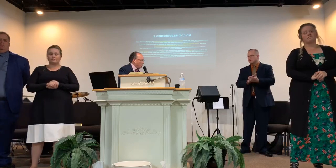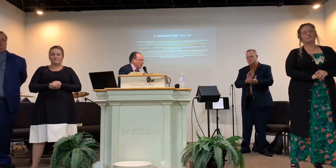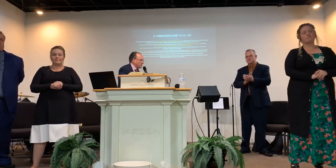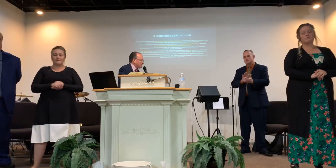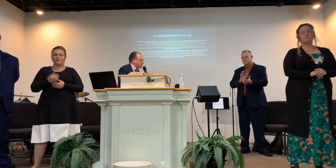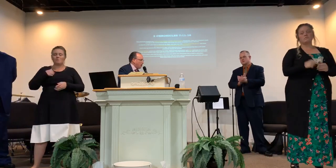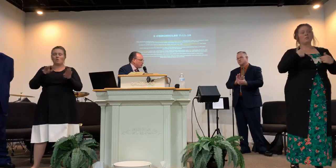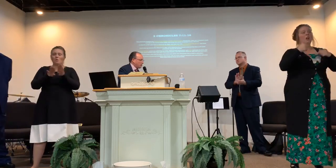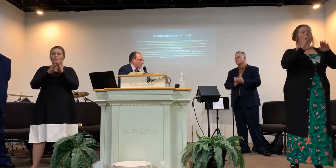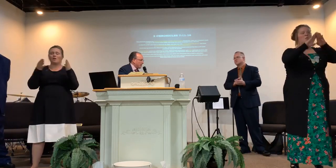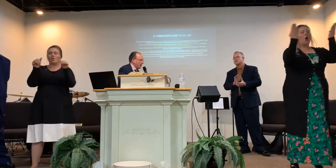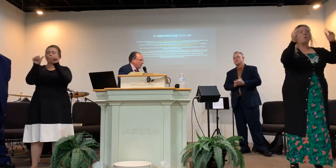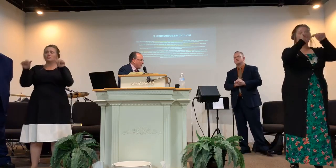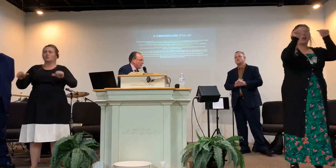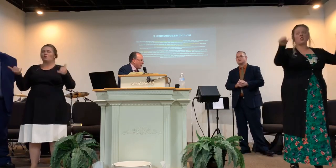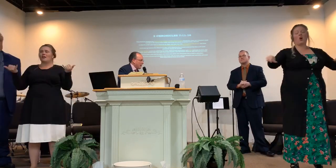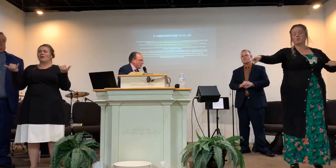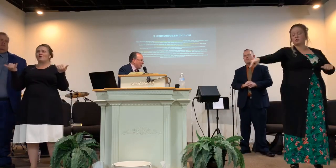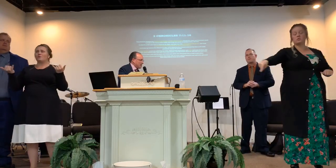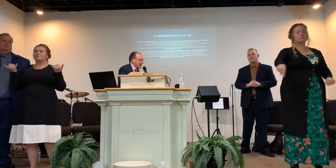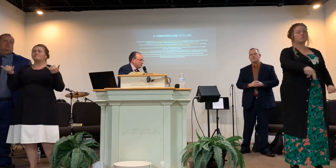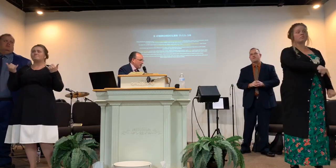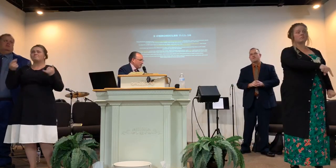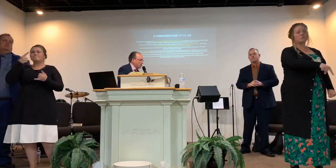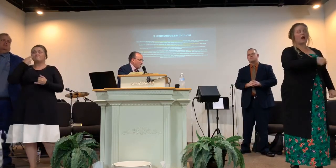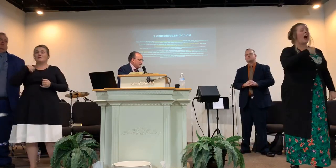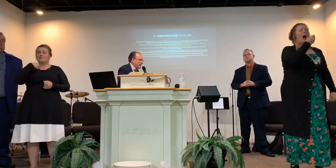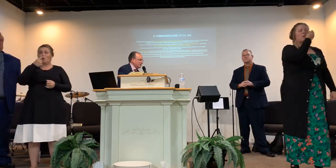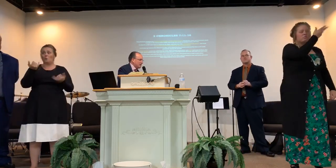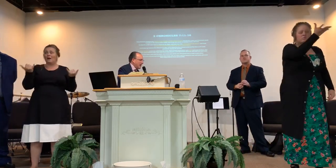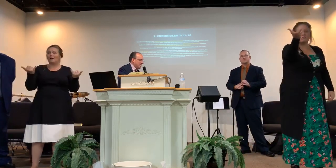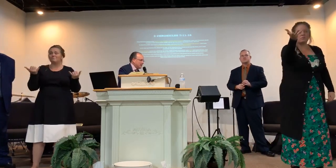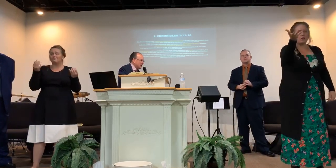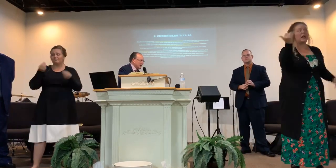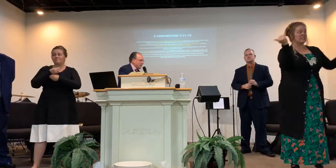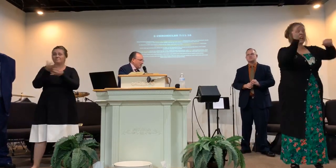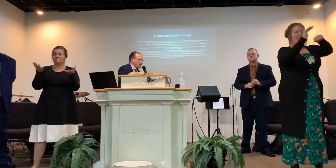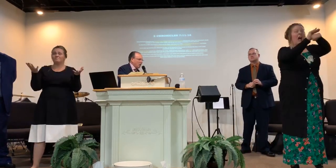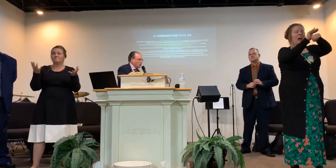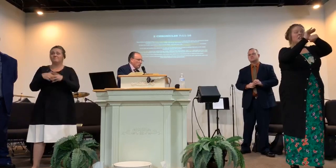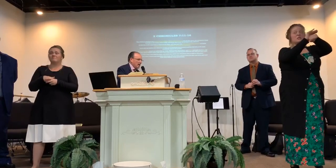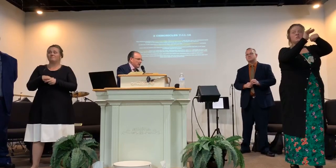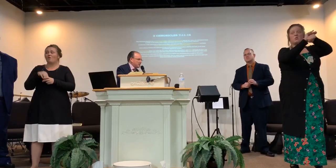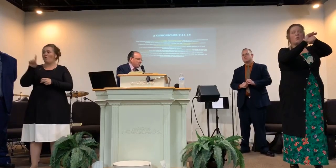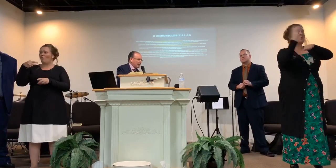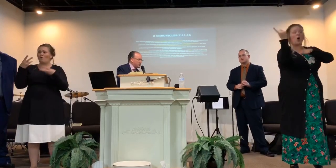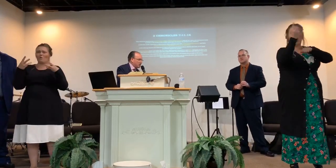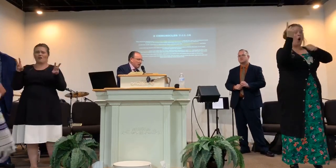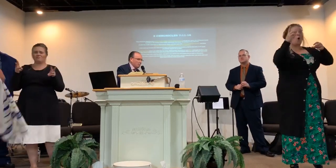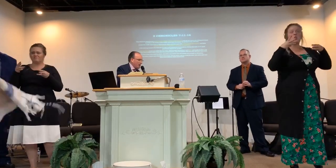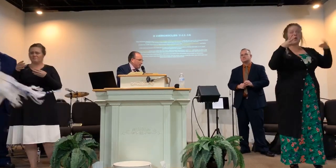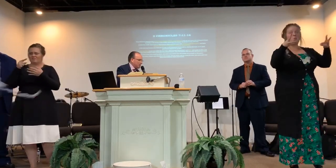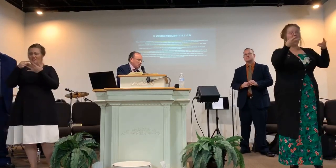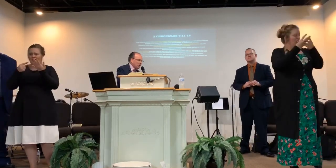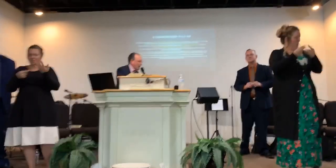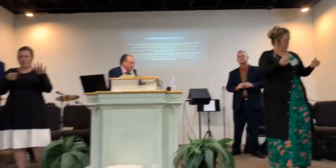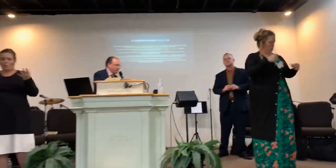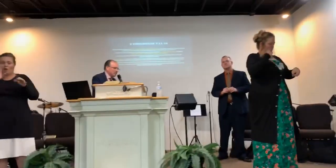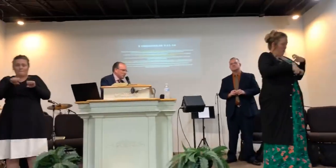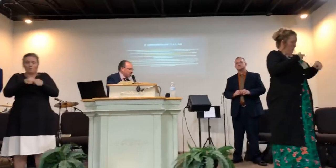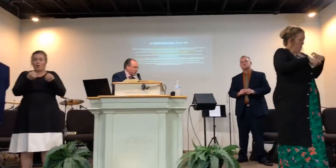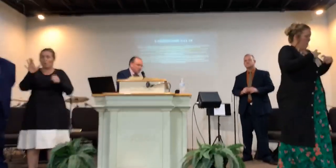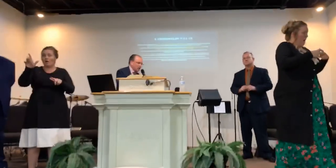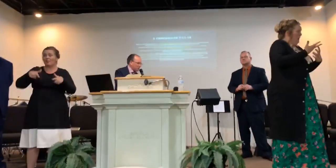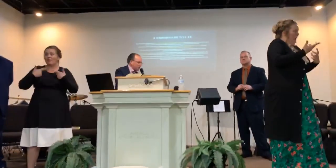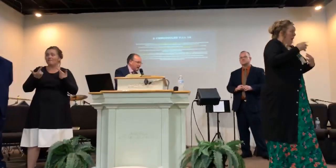I'm opening up this altar right now, because I'm telling you right now tonight that the only way some things are going to break in your life